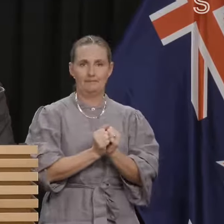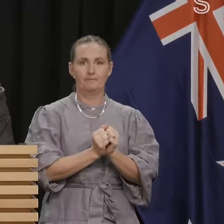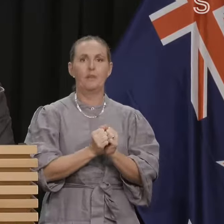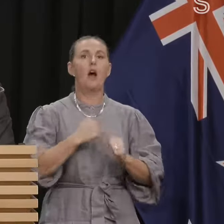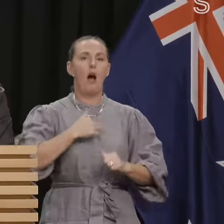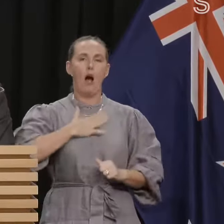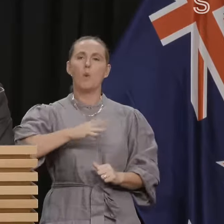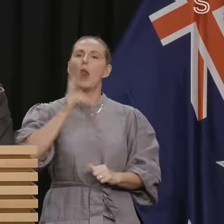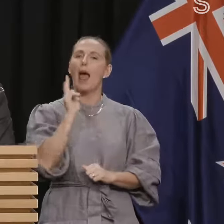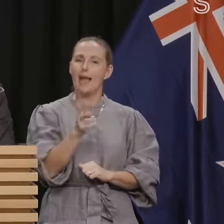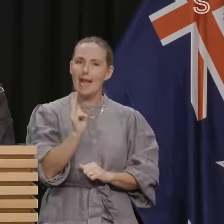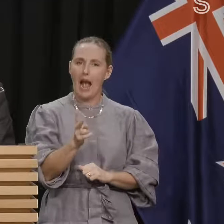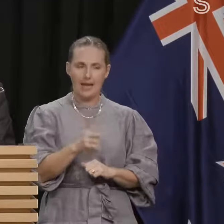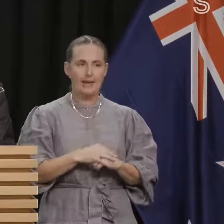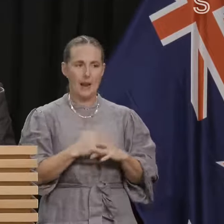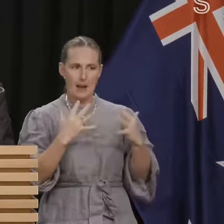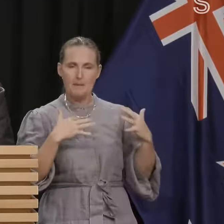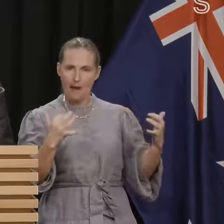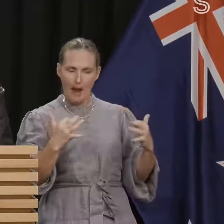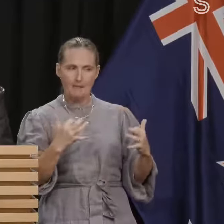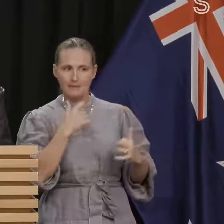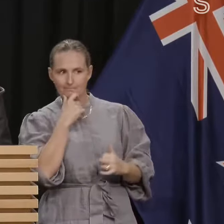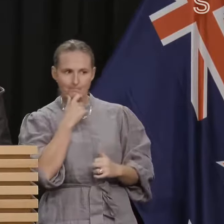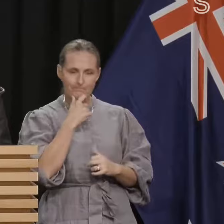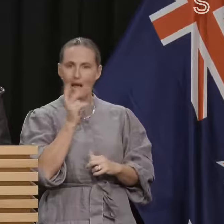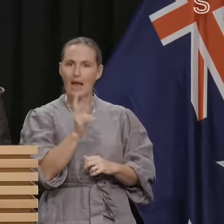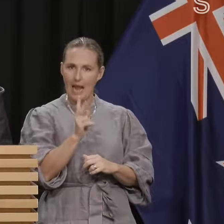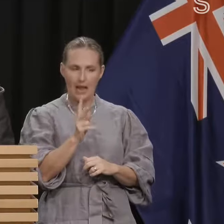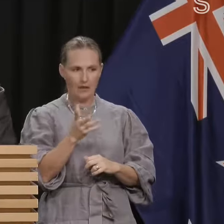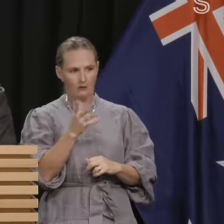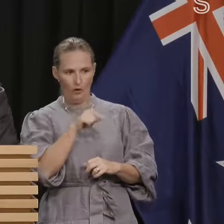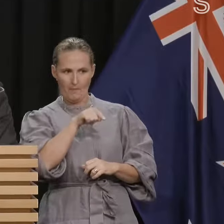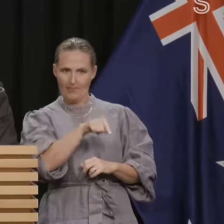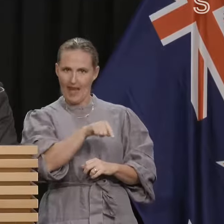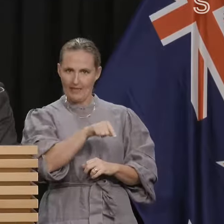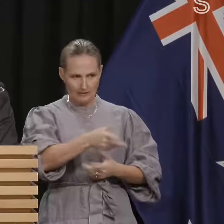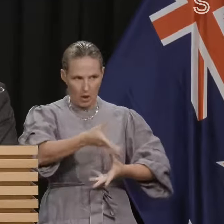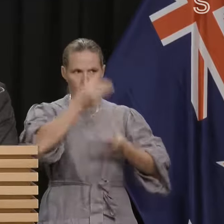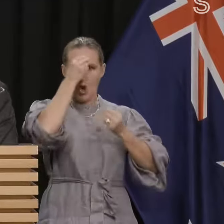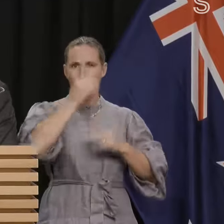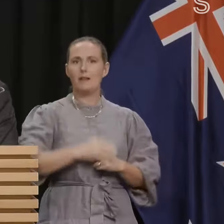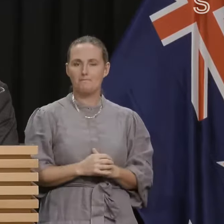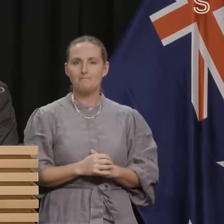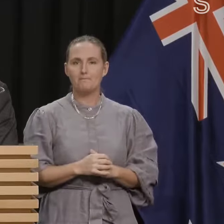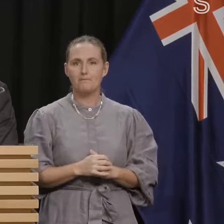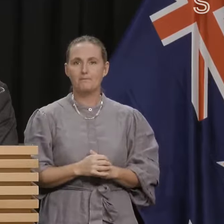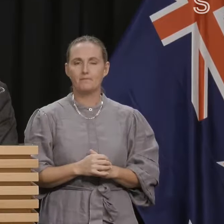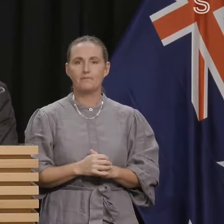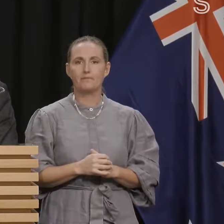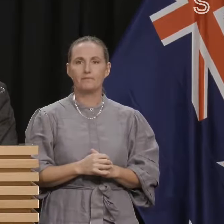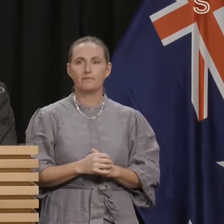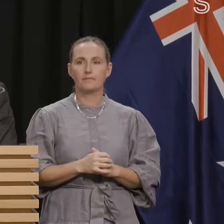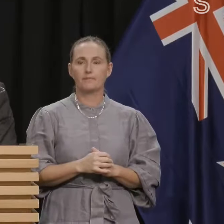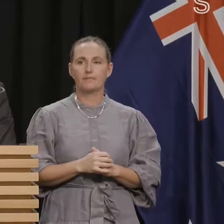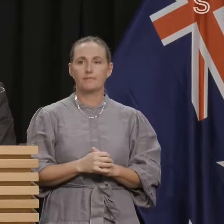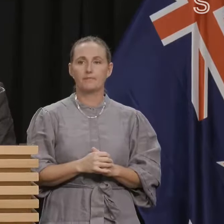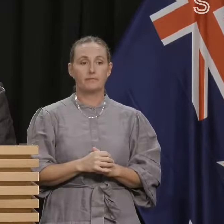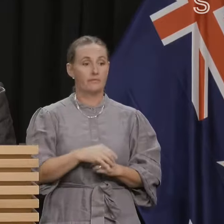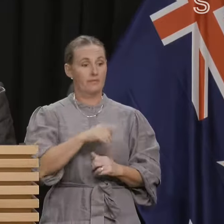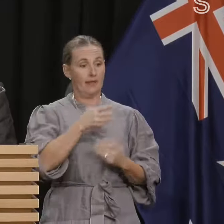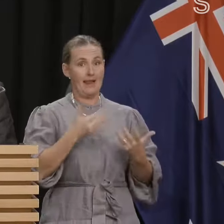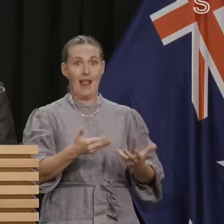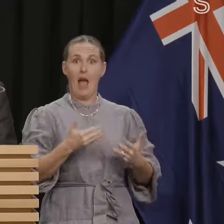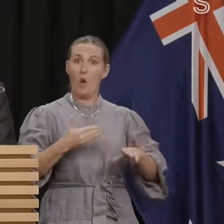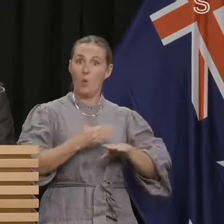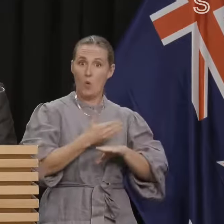that, learning the lessons from that process. While that work's underway, there are 3 measures that I think we can take